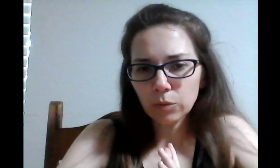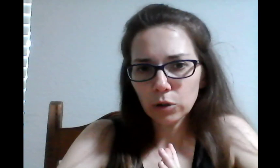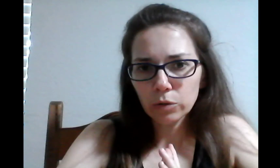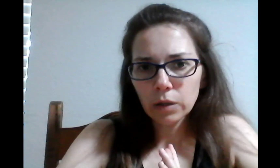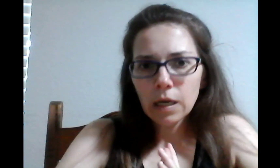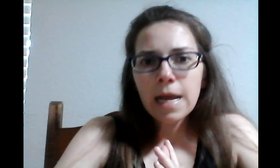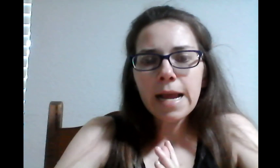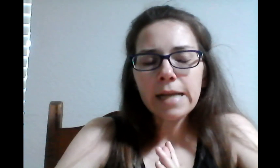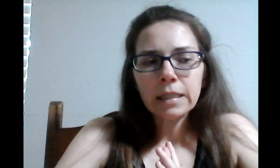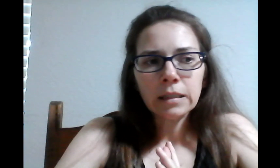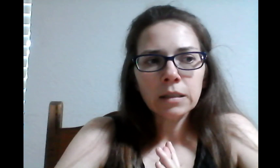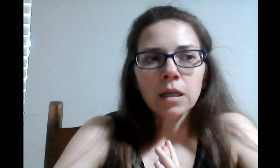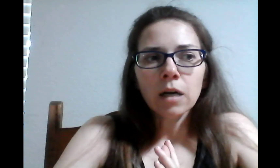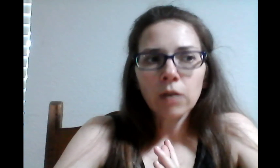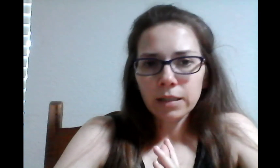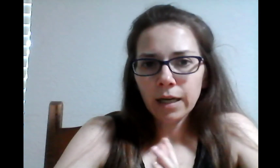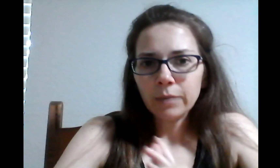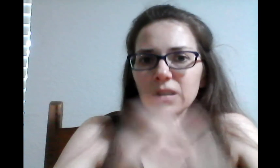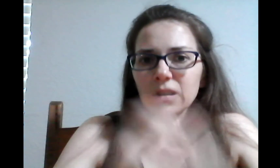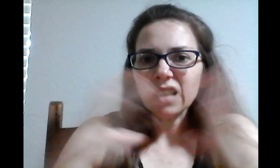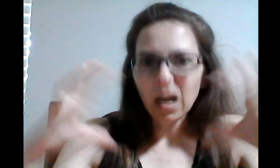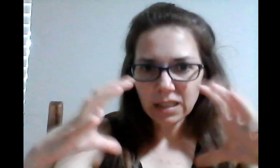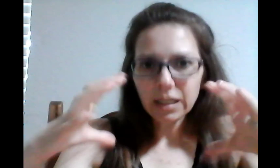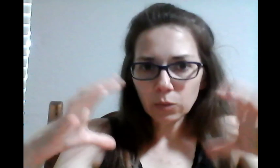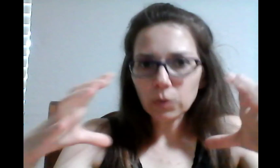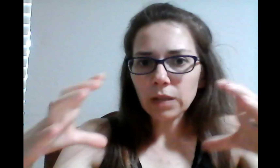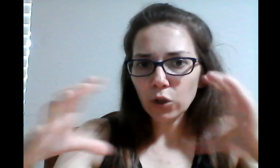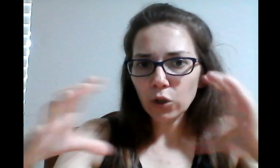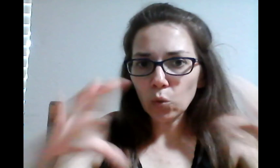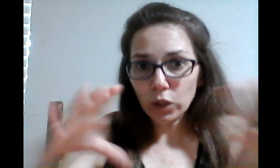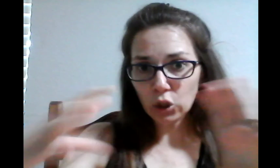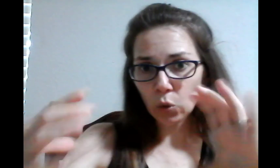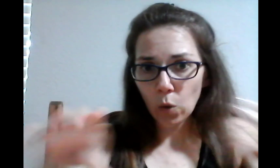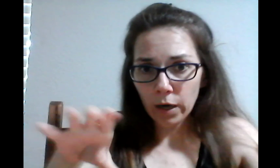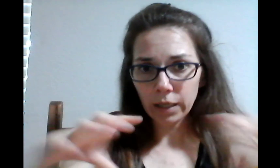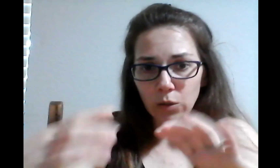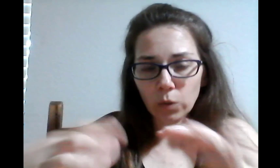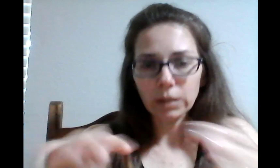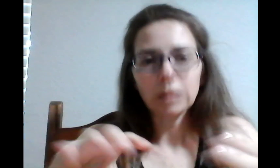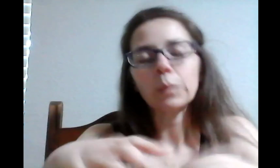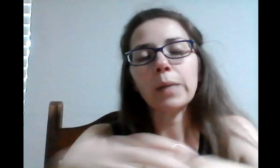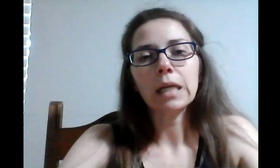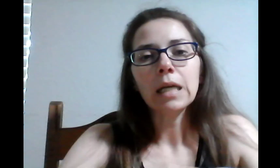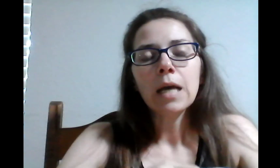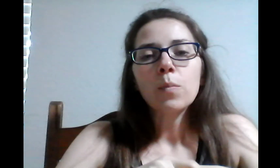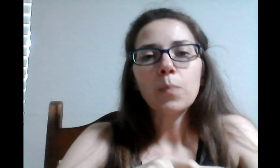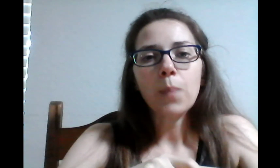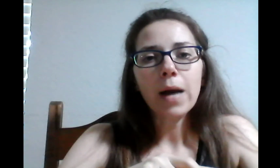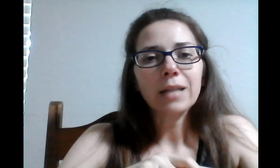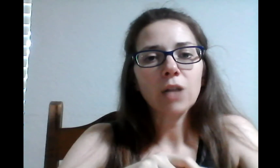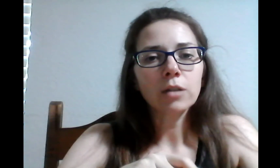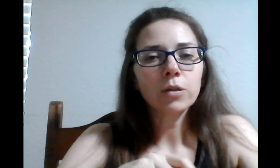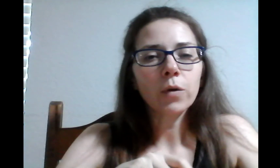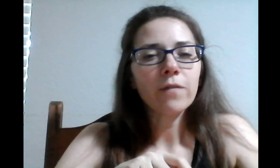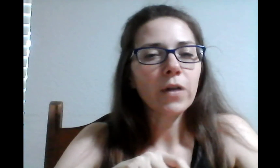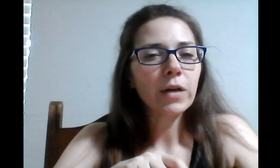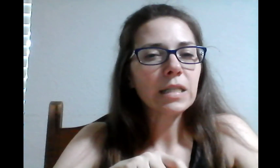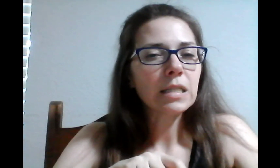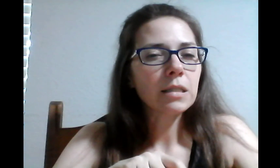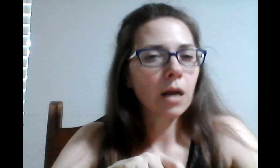W. And a lot of times the concept will tell you which one it's going to be, but it's also a very